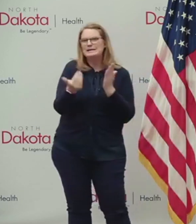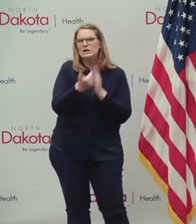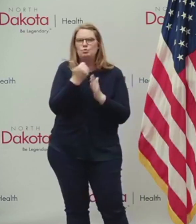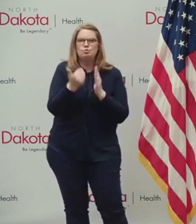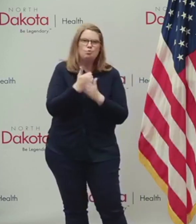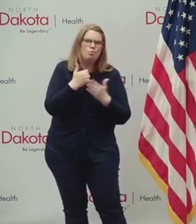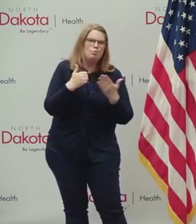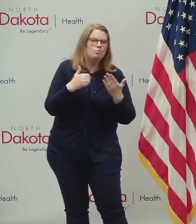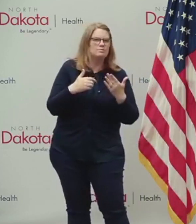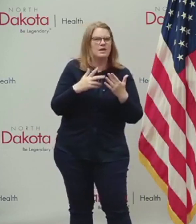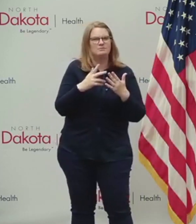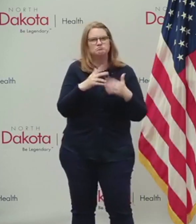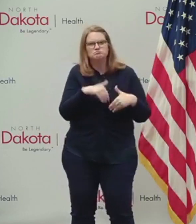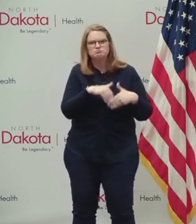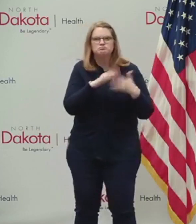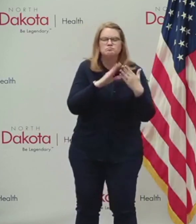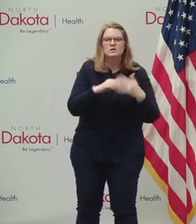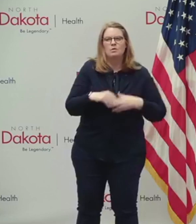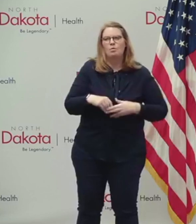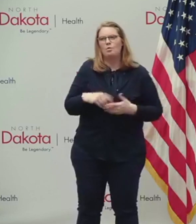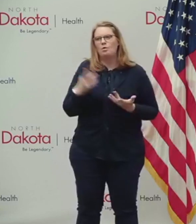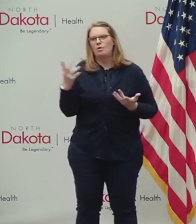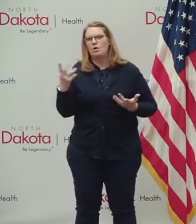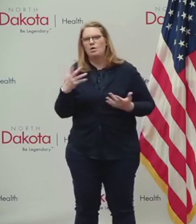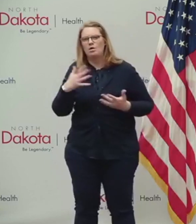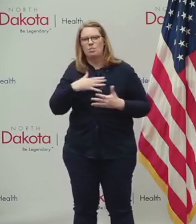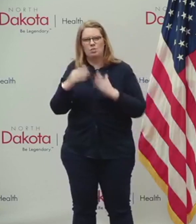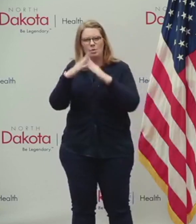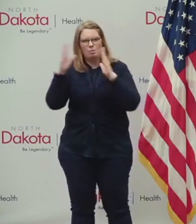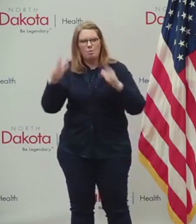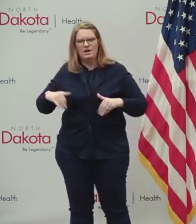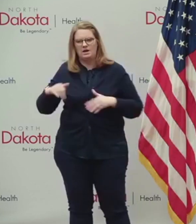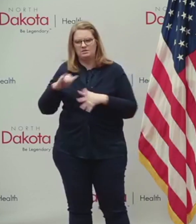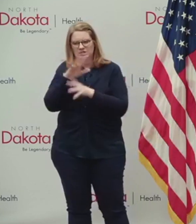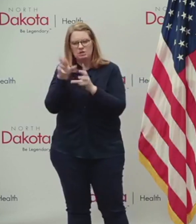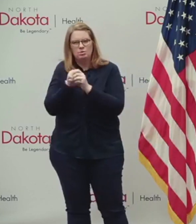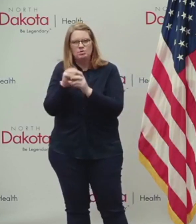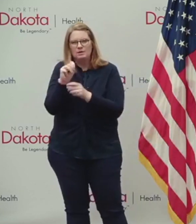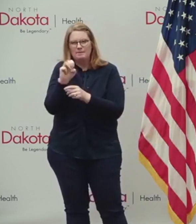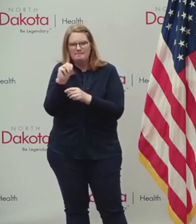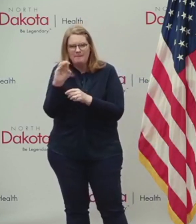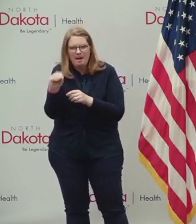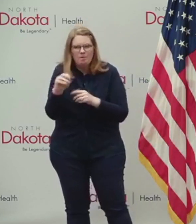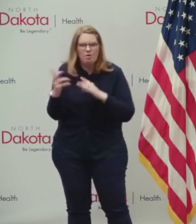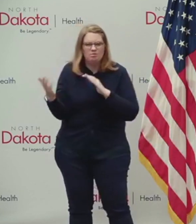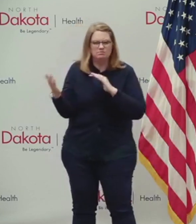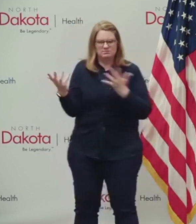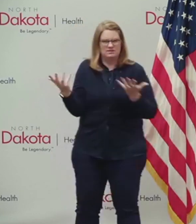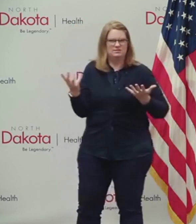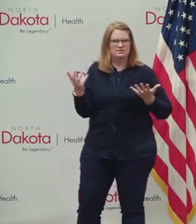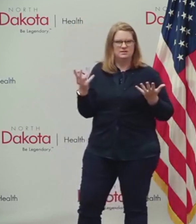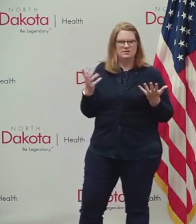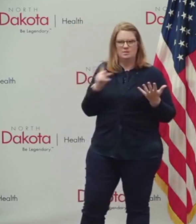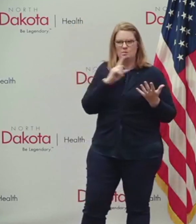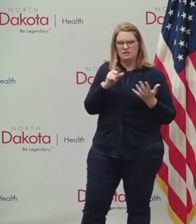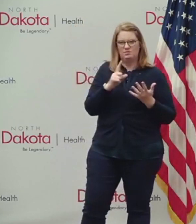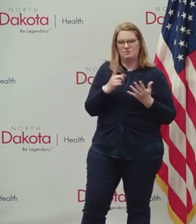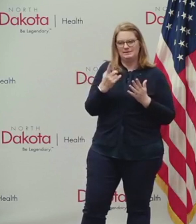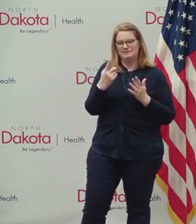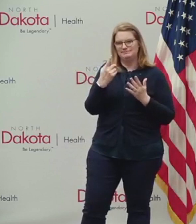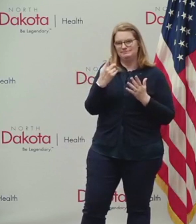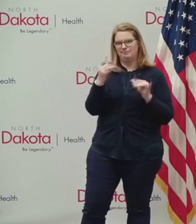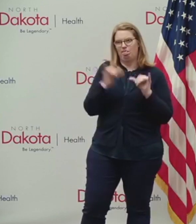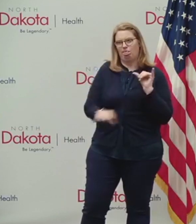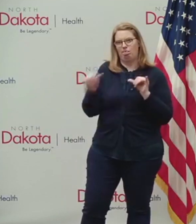to have the White House put it in a memo versus what we've been saying here in North Dakota for 7 months? What